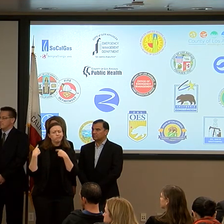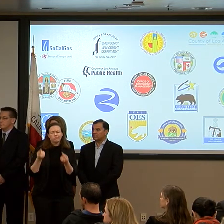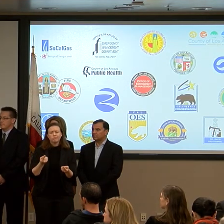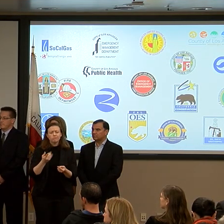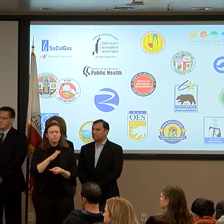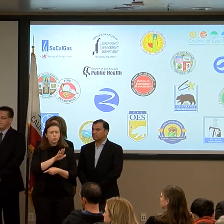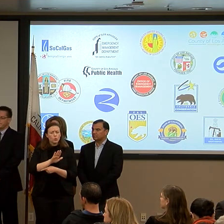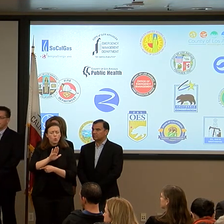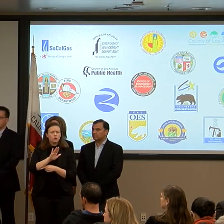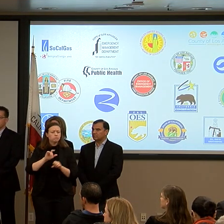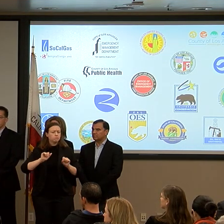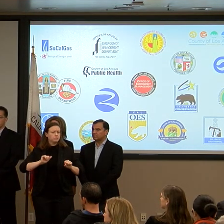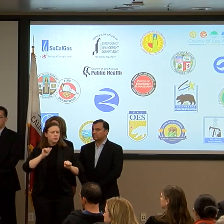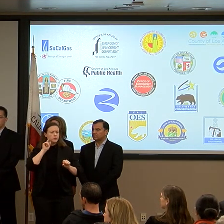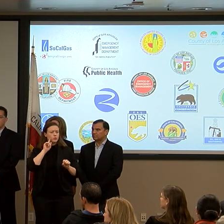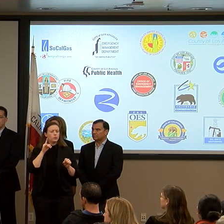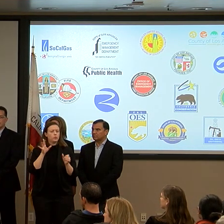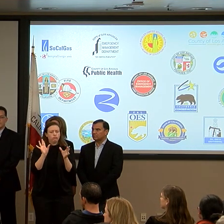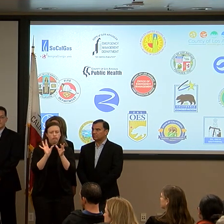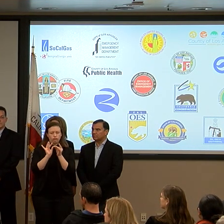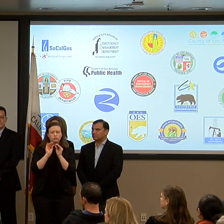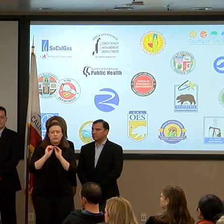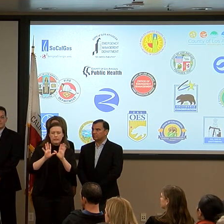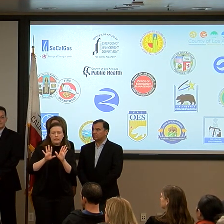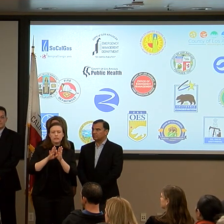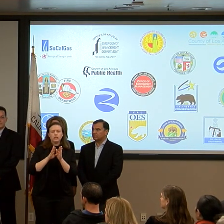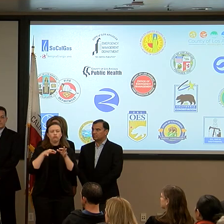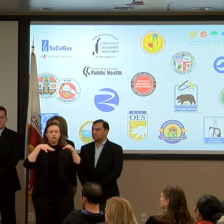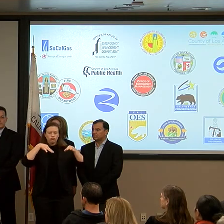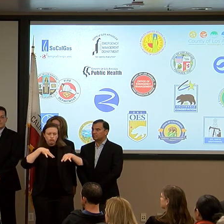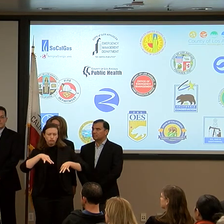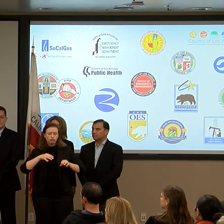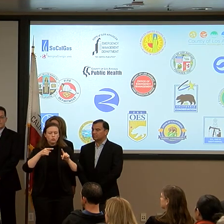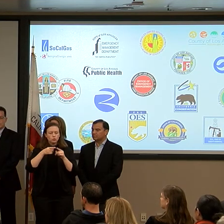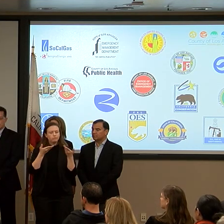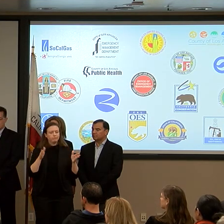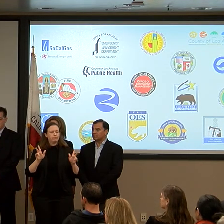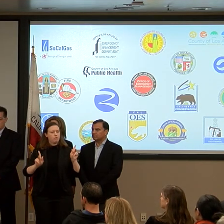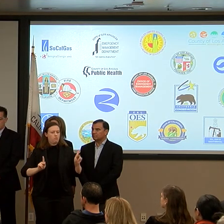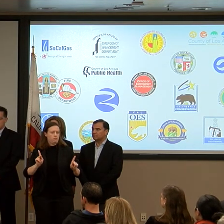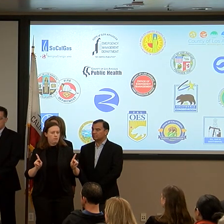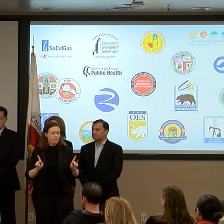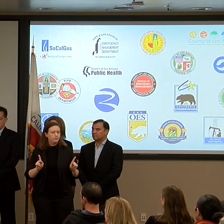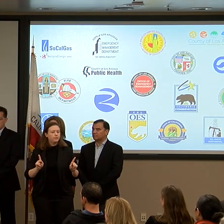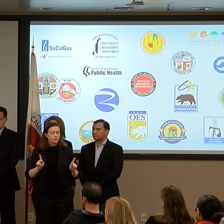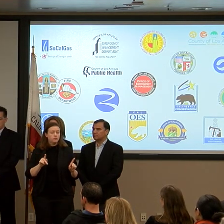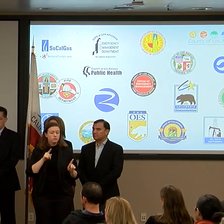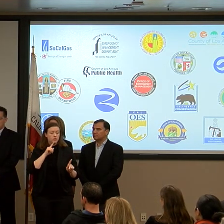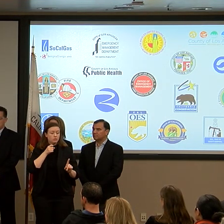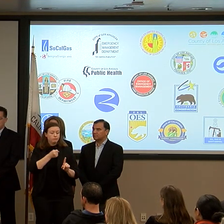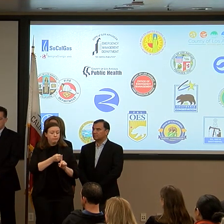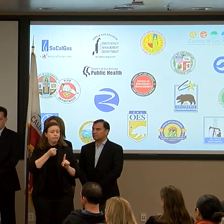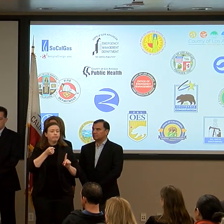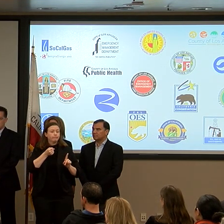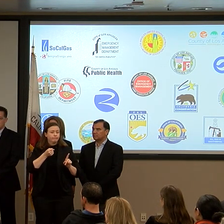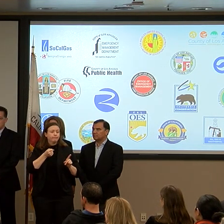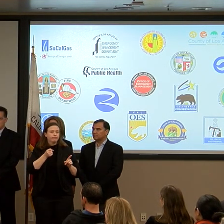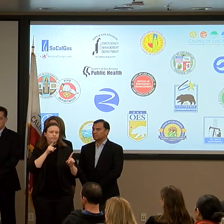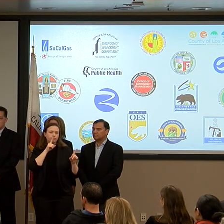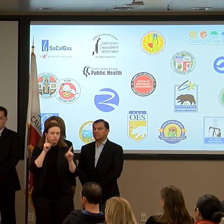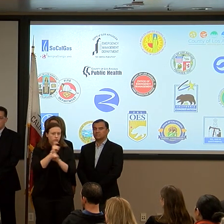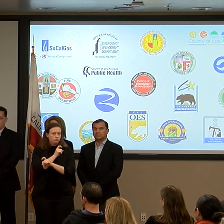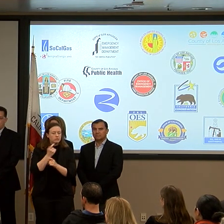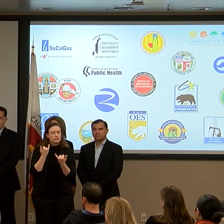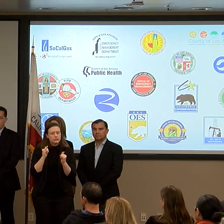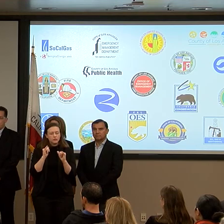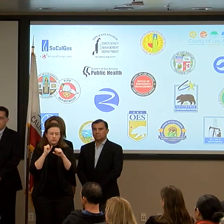to convey the message appropriately to the public. This was a complicated event, and we are still working through a